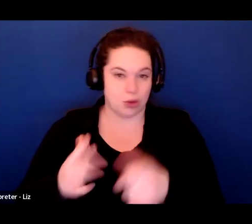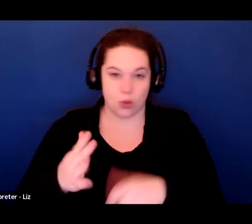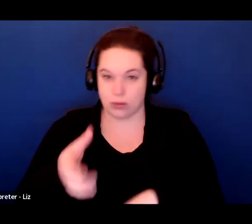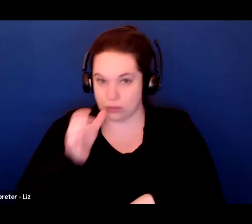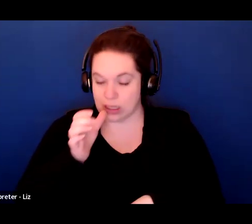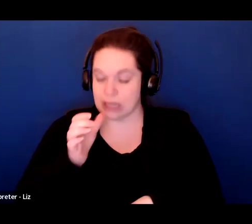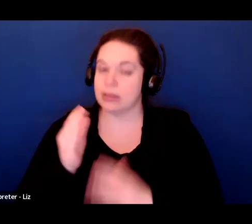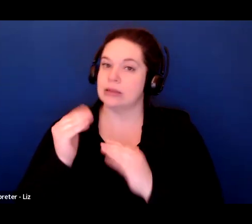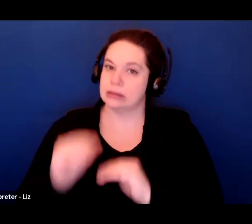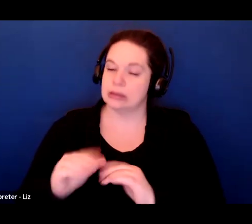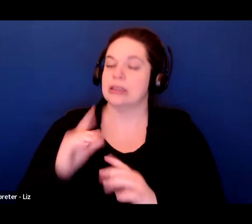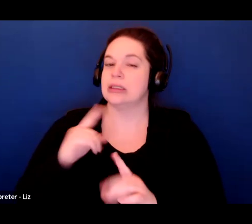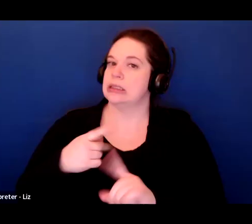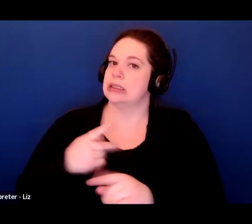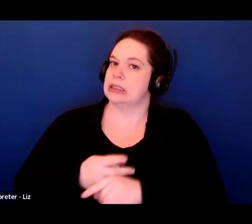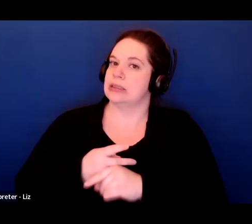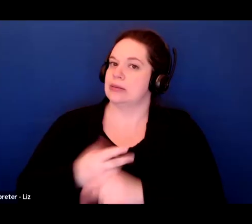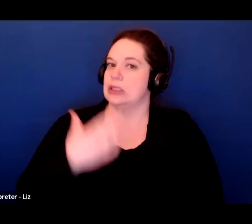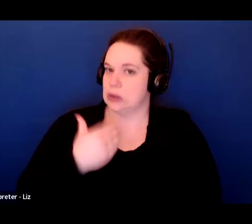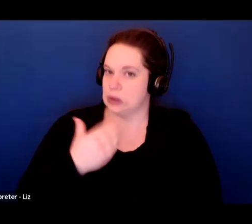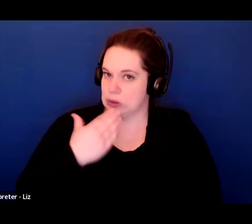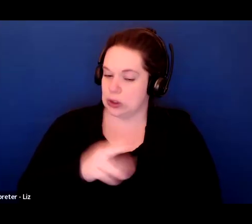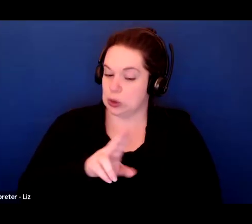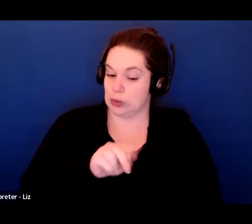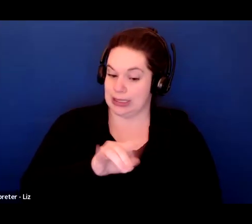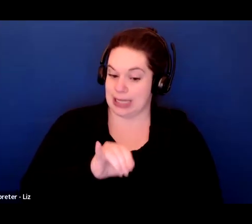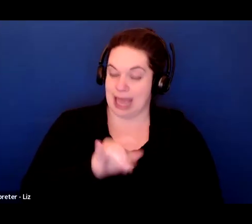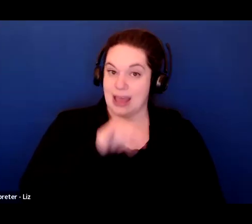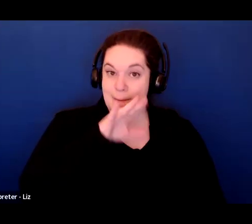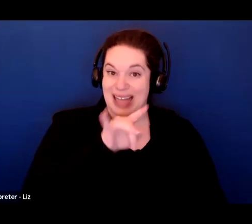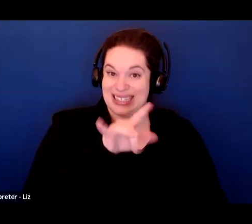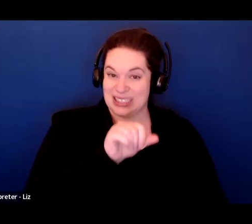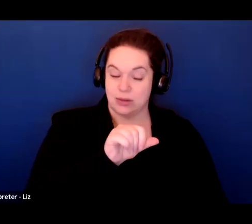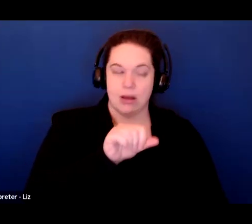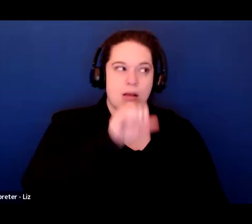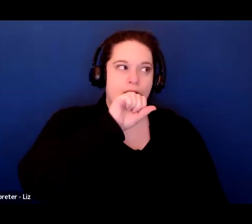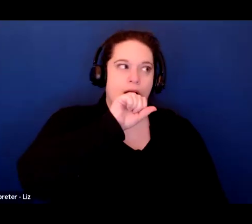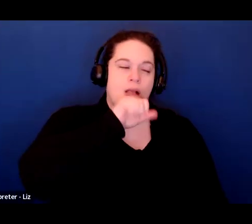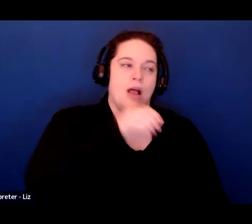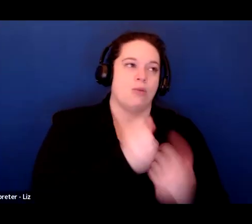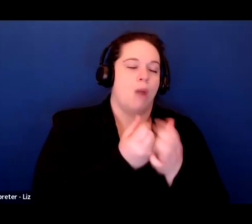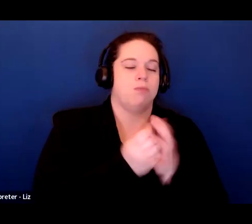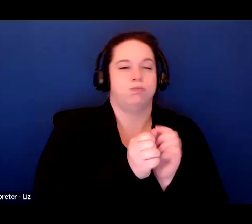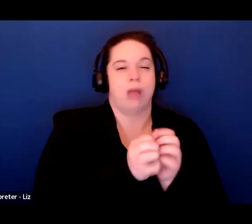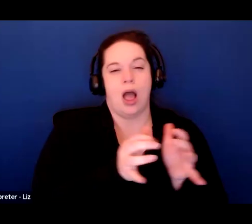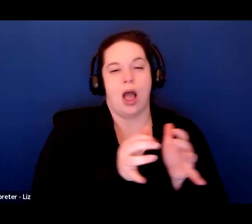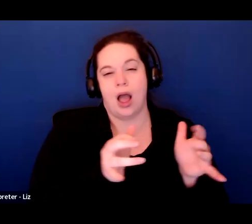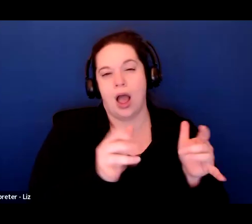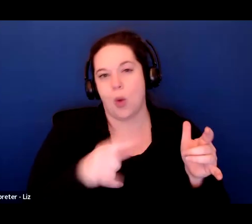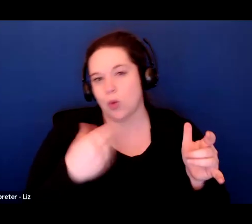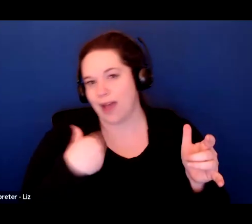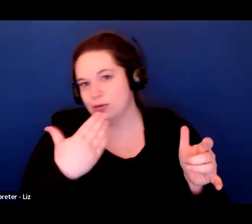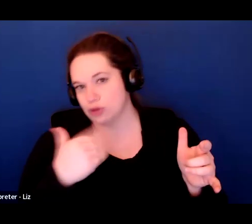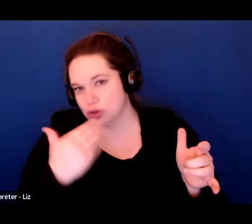The UTI bacteria thrives on sugar. So the more sweet you eat, the more sugared drinks,